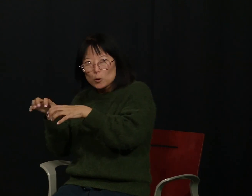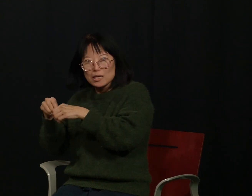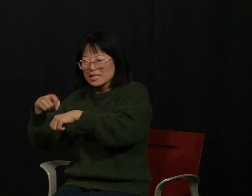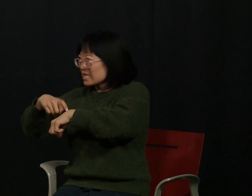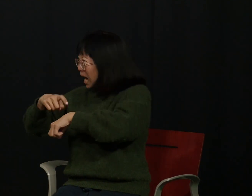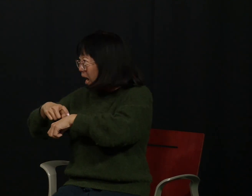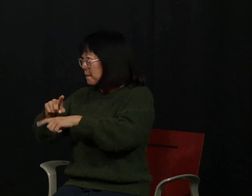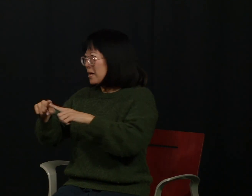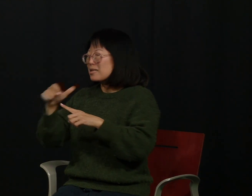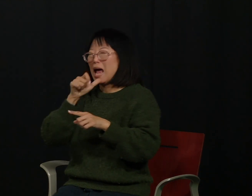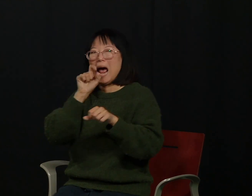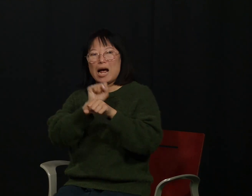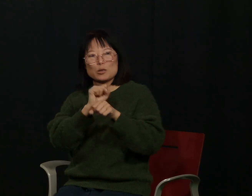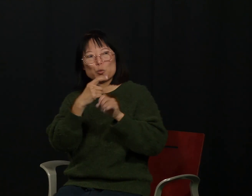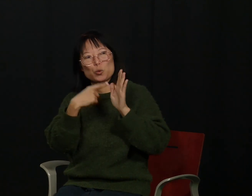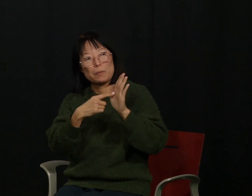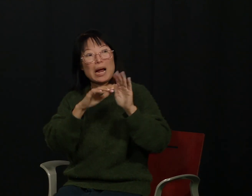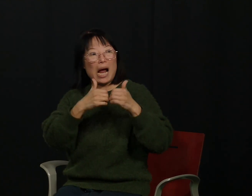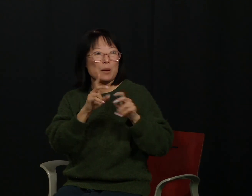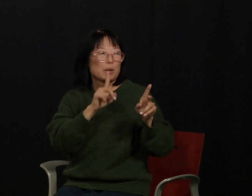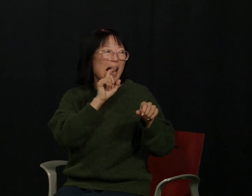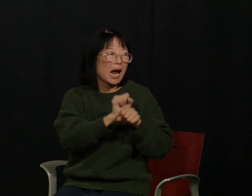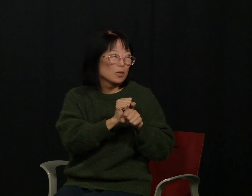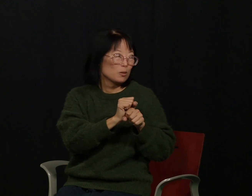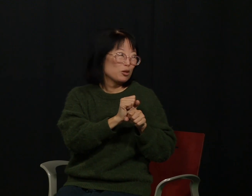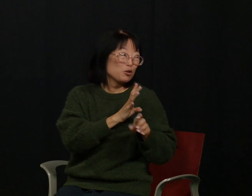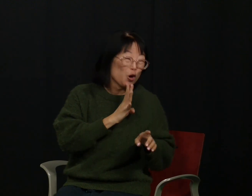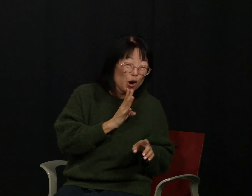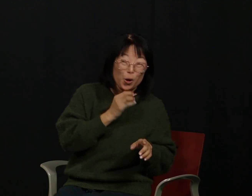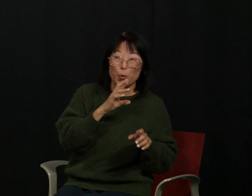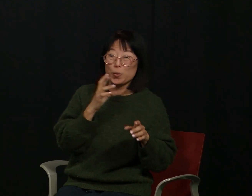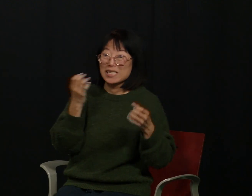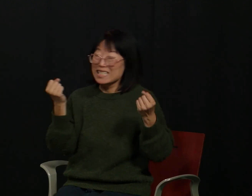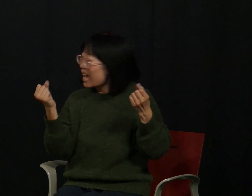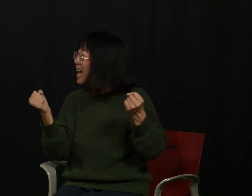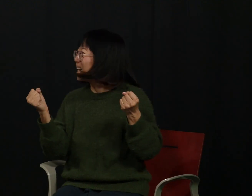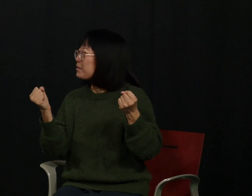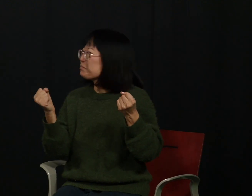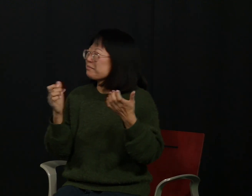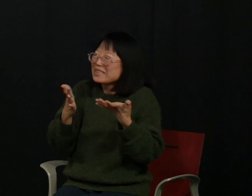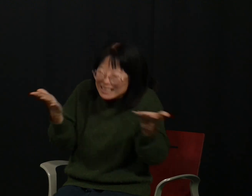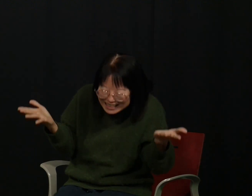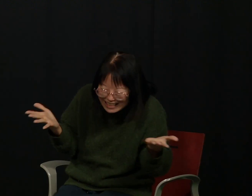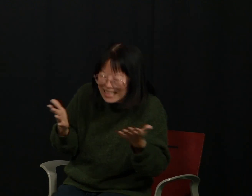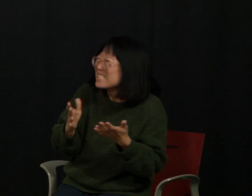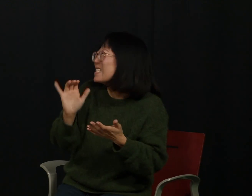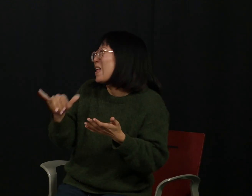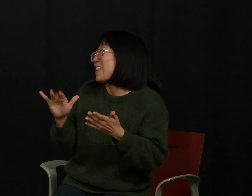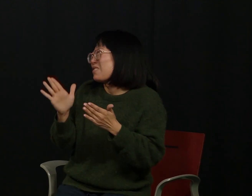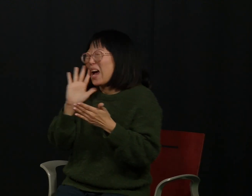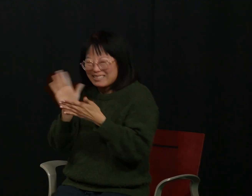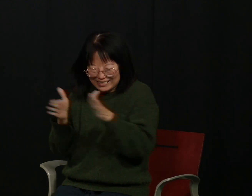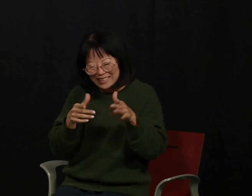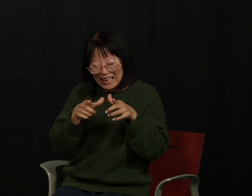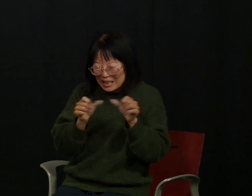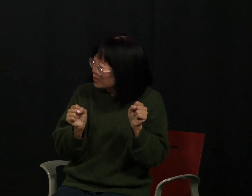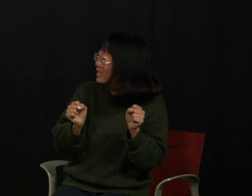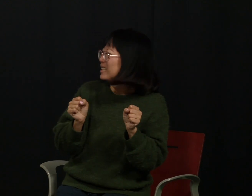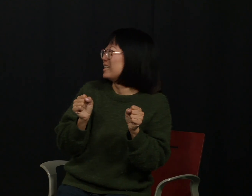frozen in time. It doesn't actually represent how people talk or sign or how they use language. So that's why I switched to